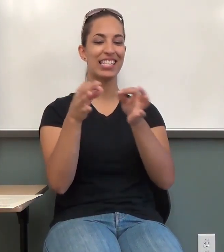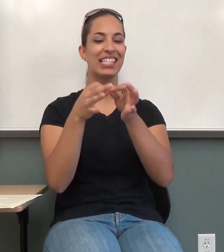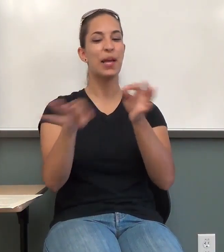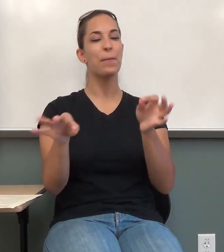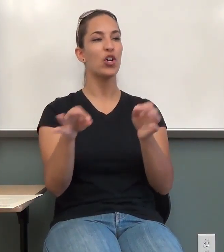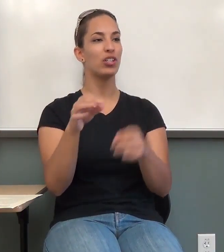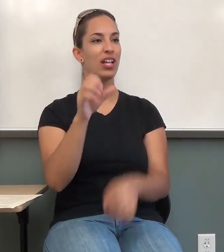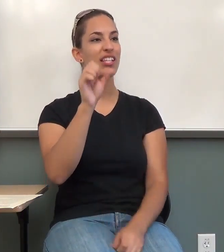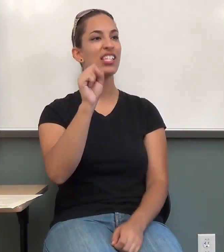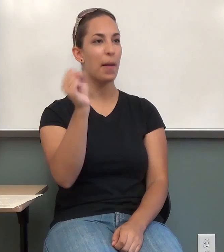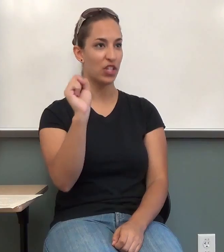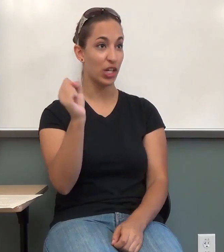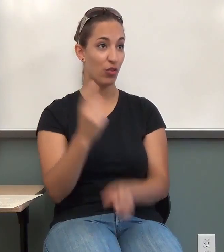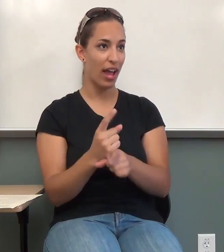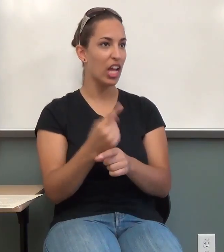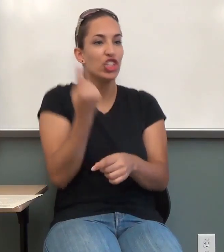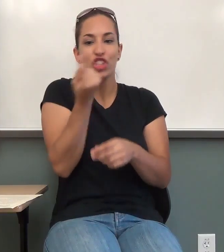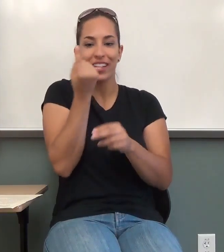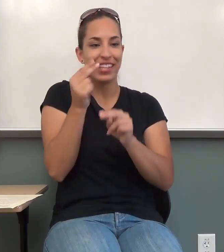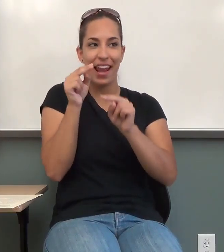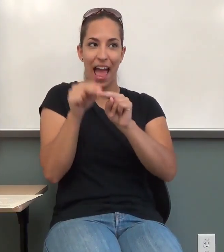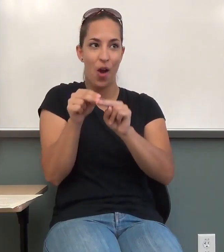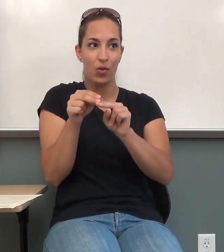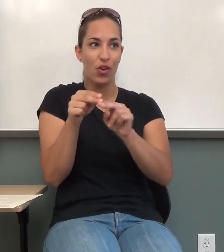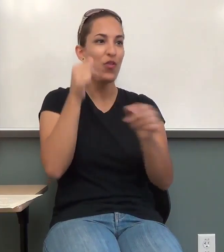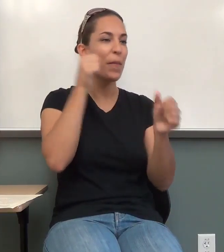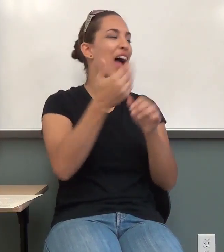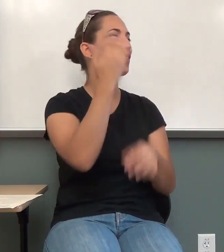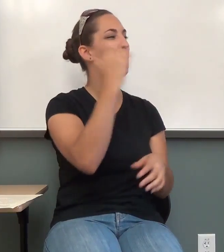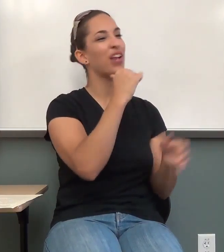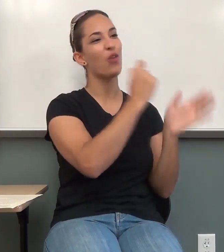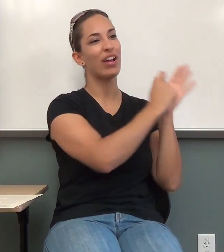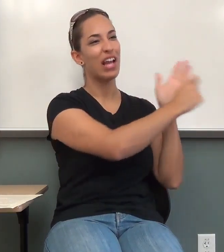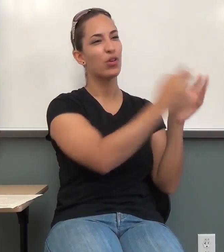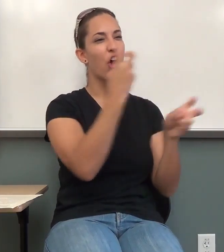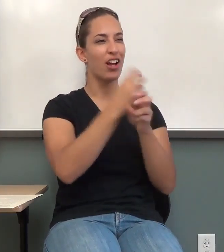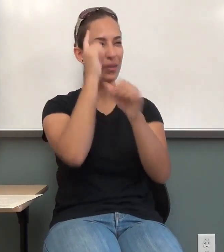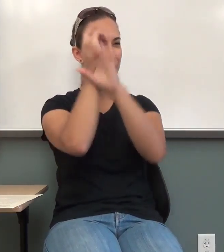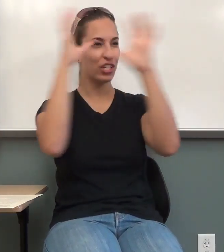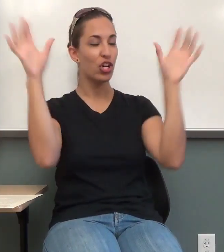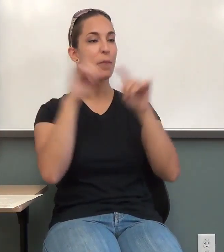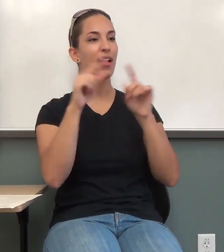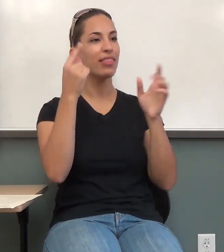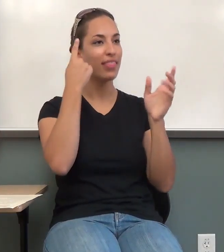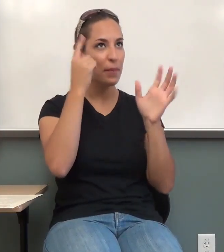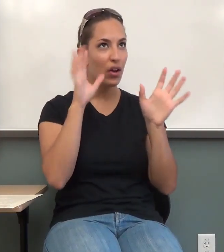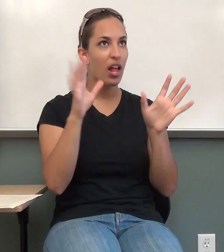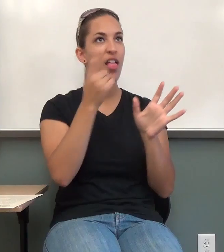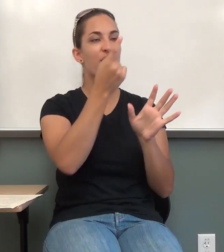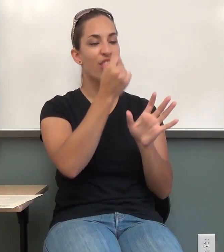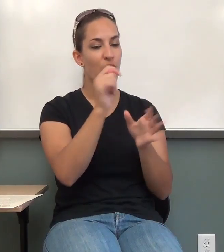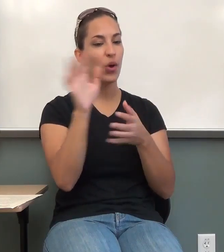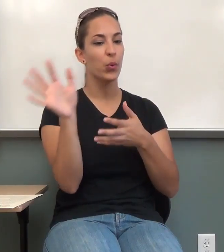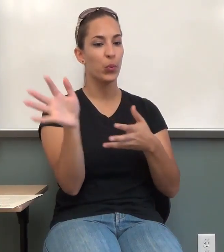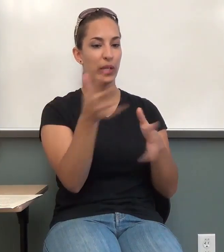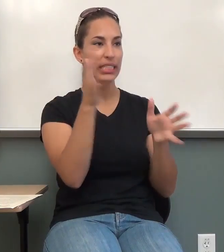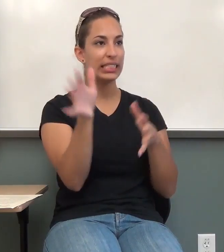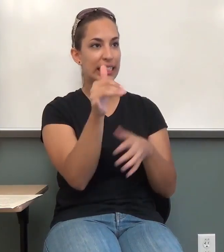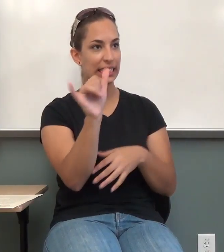It's just the noun. You remember this? I know I'm not writing it down, so it's hard to picture in your mind, but think about it. The windy day. Okay? Windy